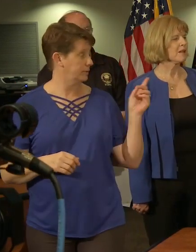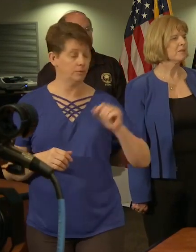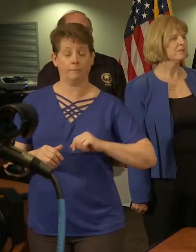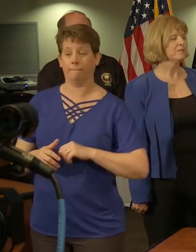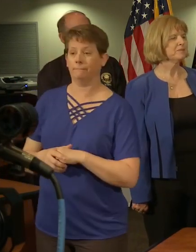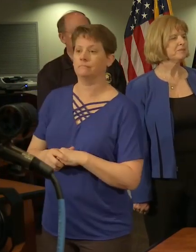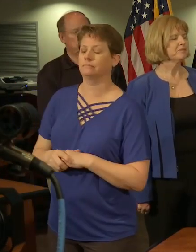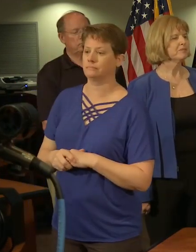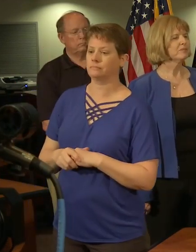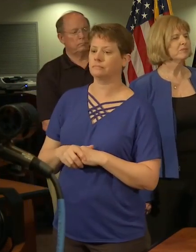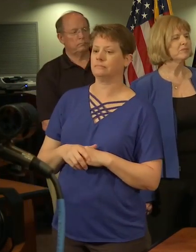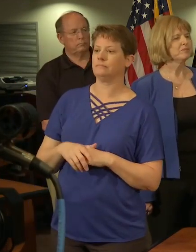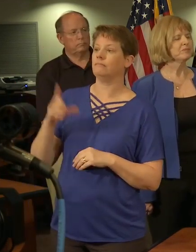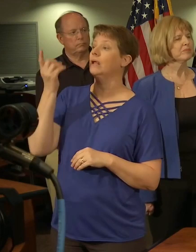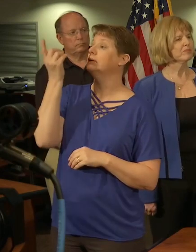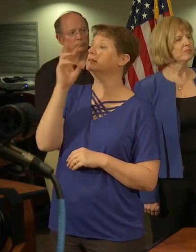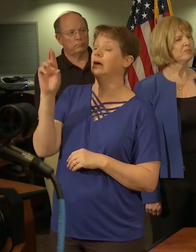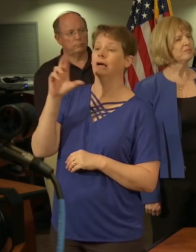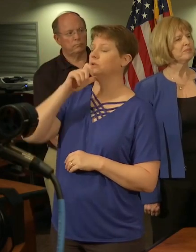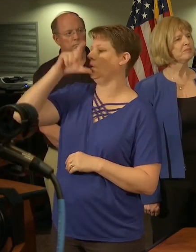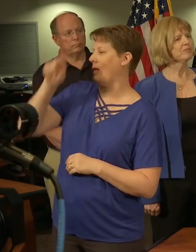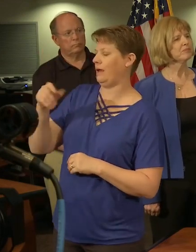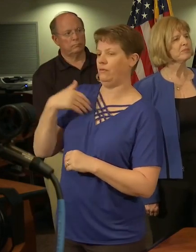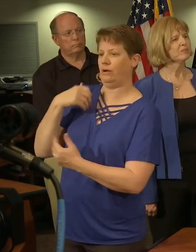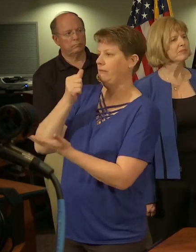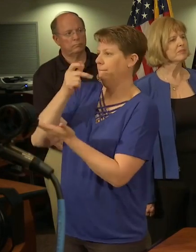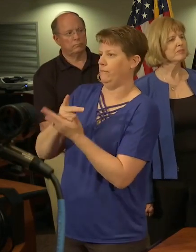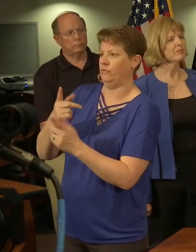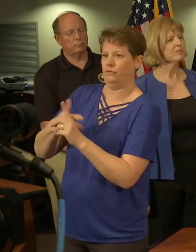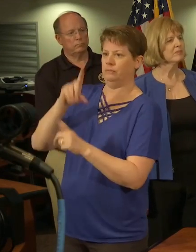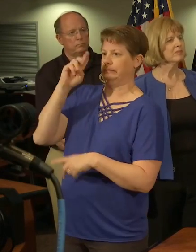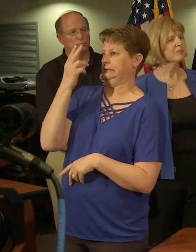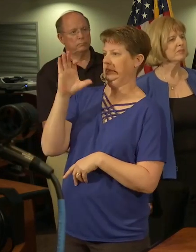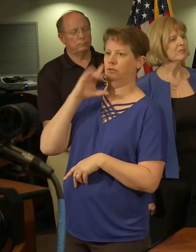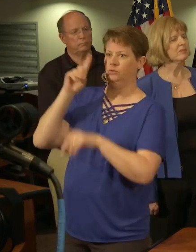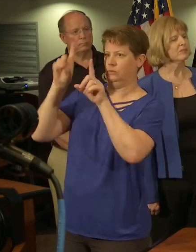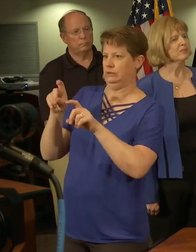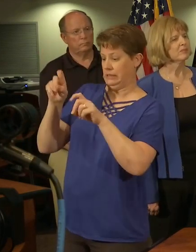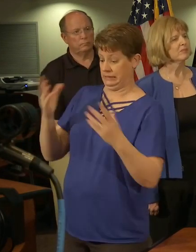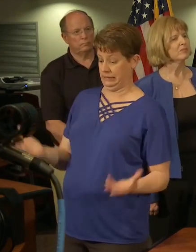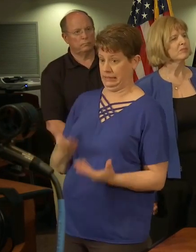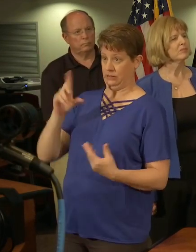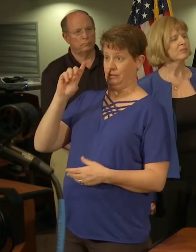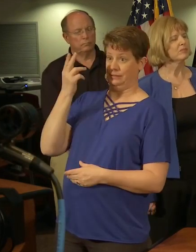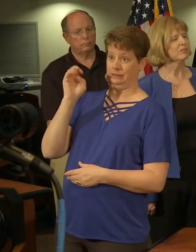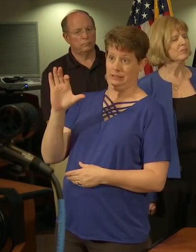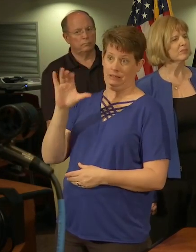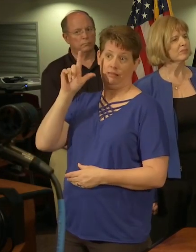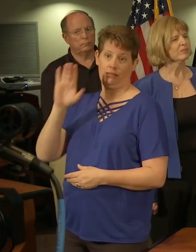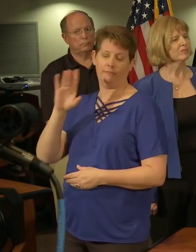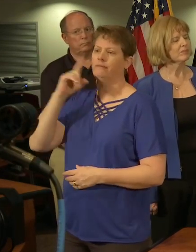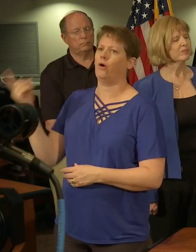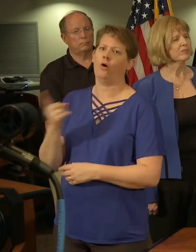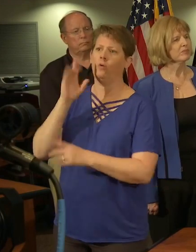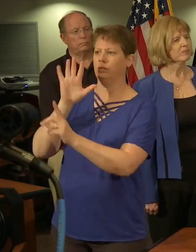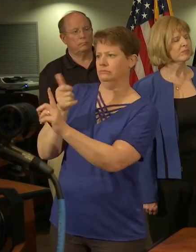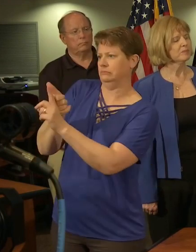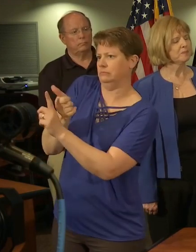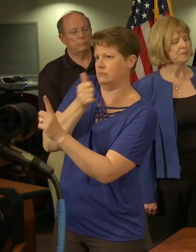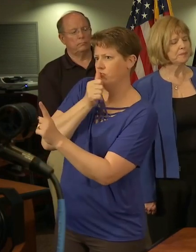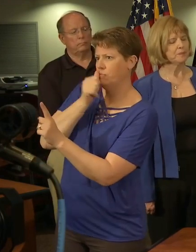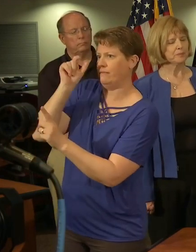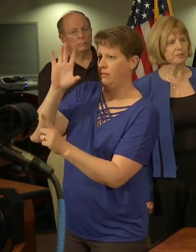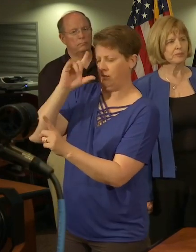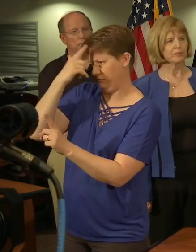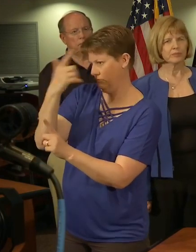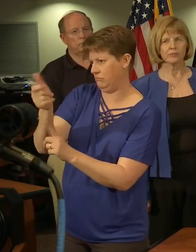not? That would be fine. The doctors no longer have to get approval from DHEC to be tested in the DHEC lab, and they've always been able to get testing through the private labs